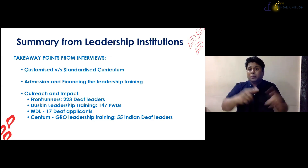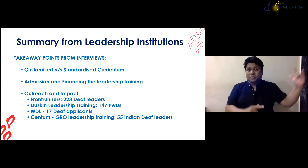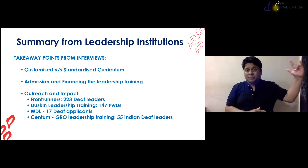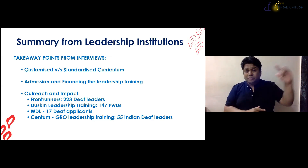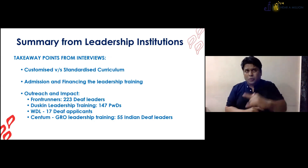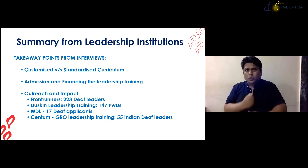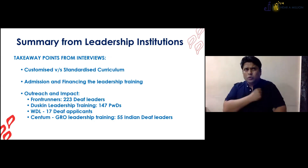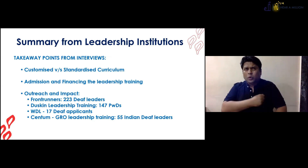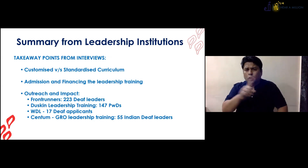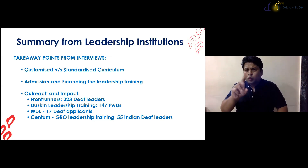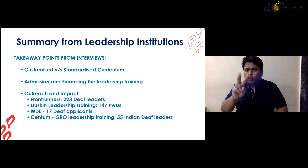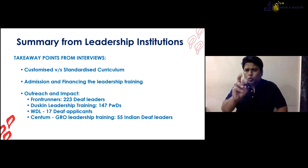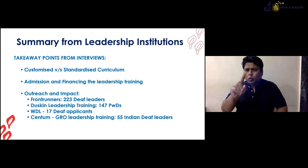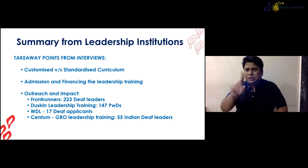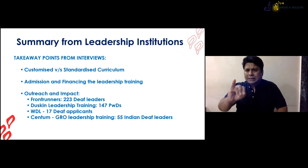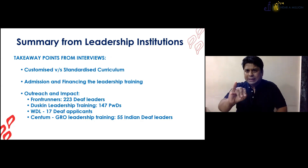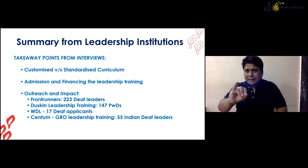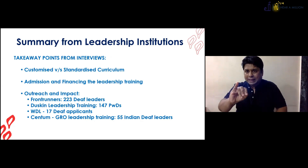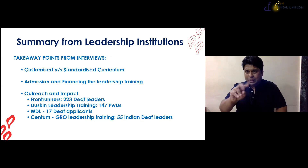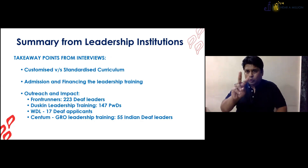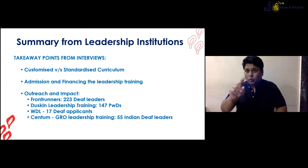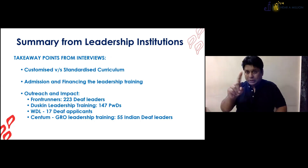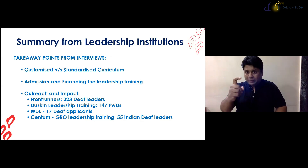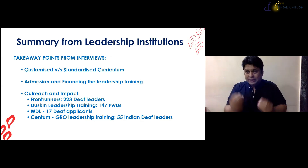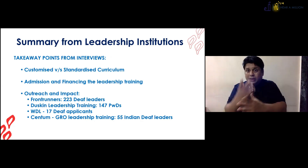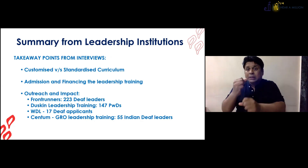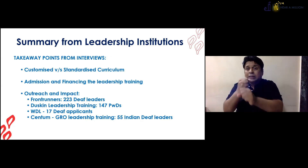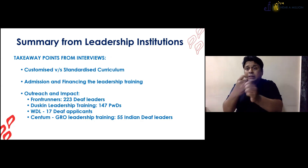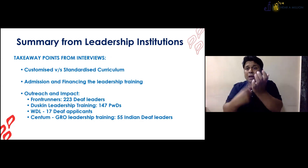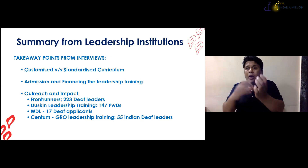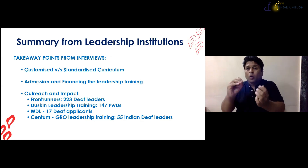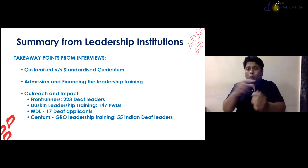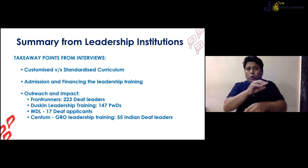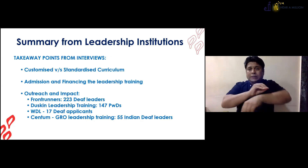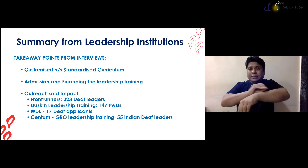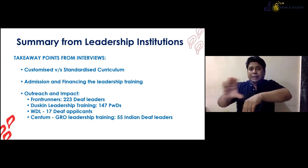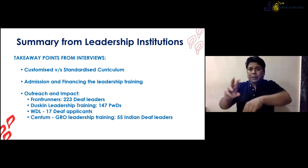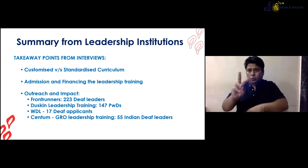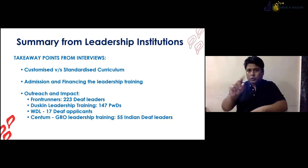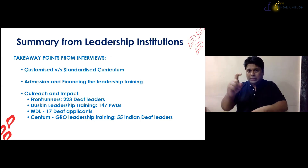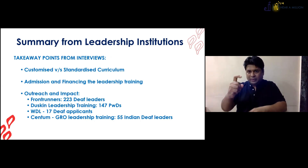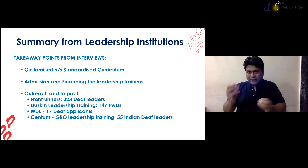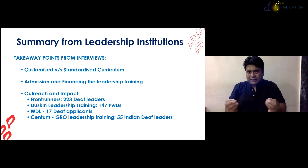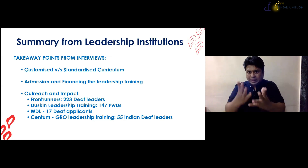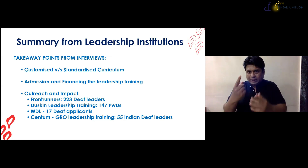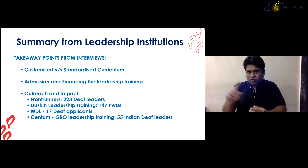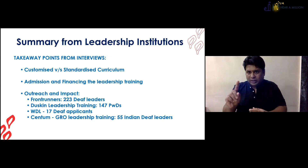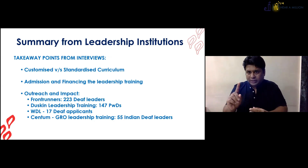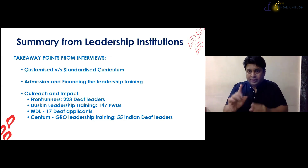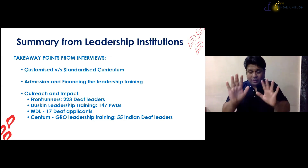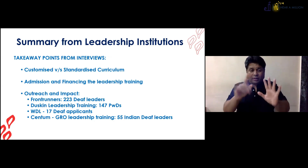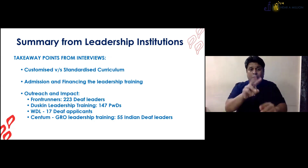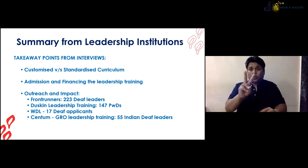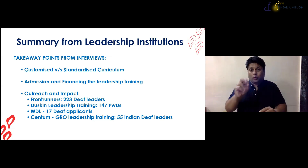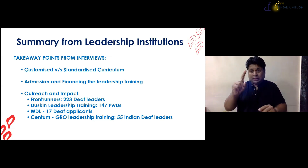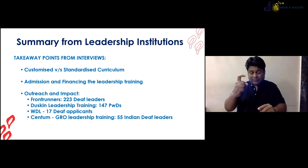in 2017, when Dr. Alim came here, sorry, 2016, 17, yeah, they started working with